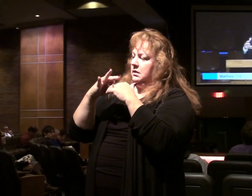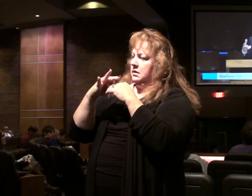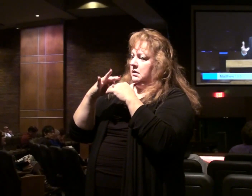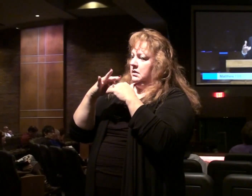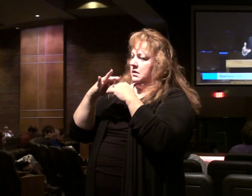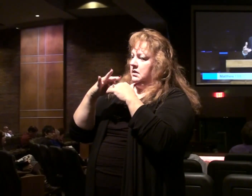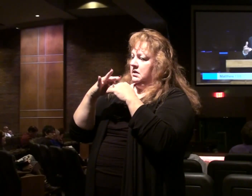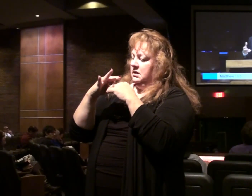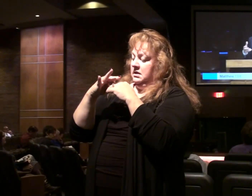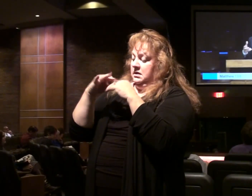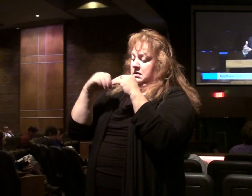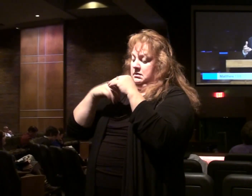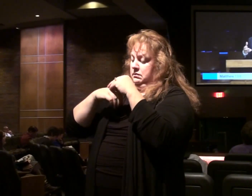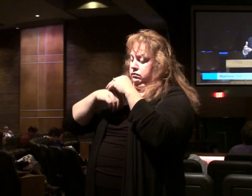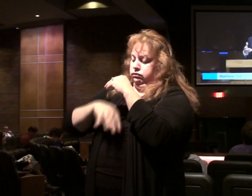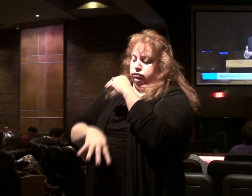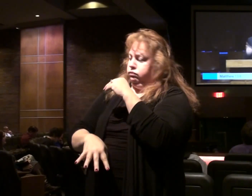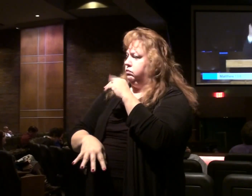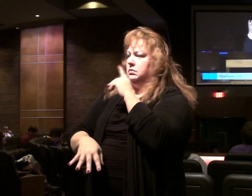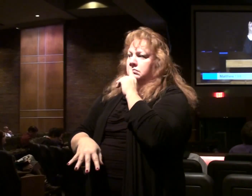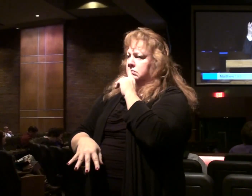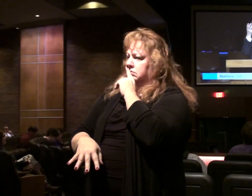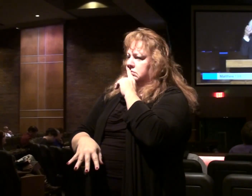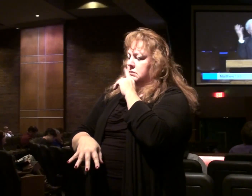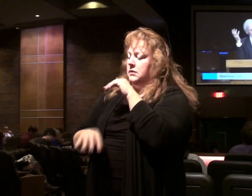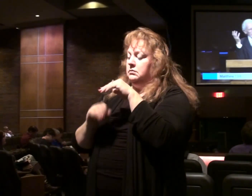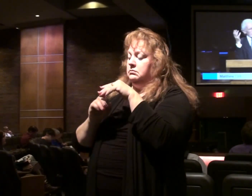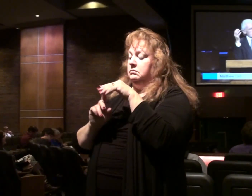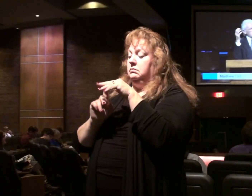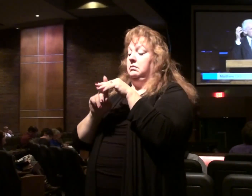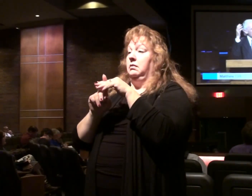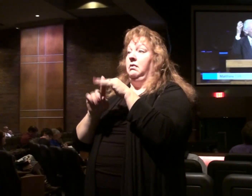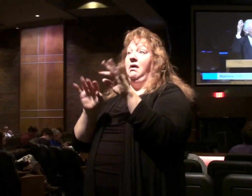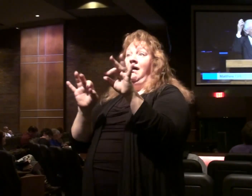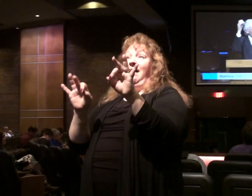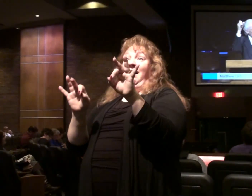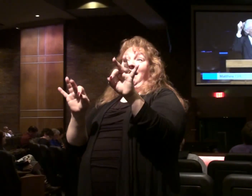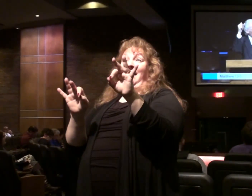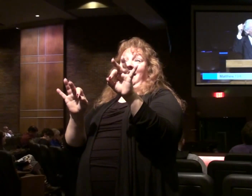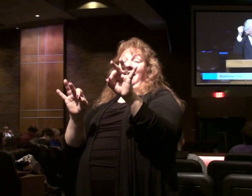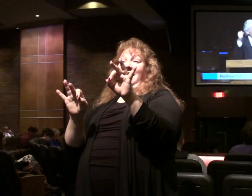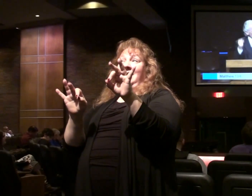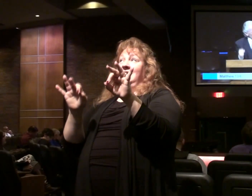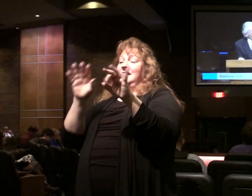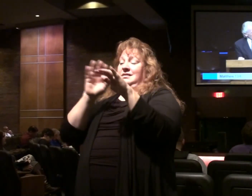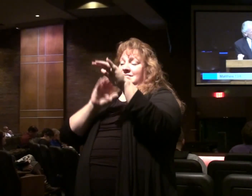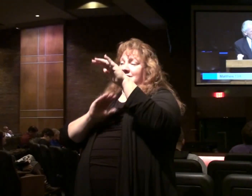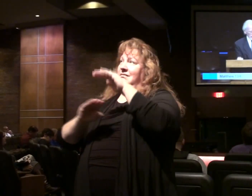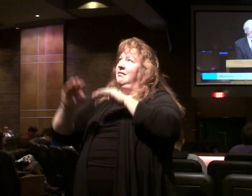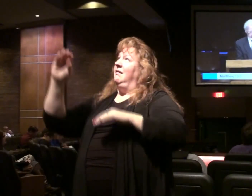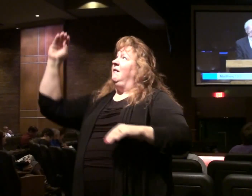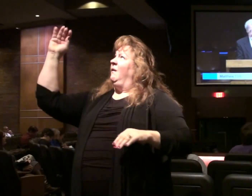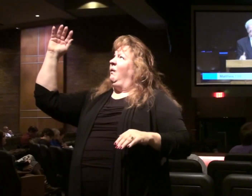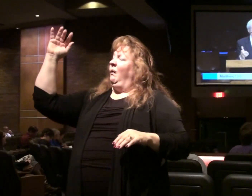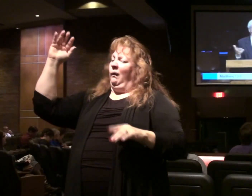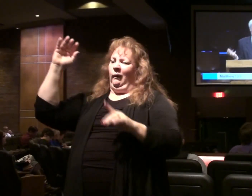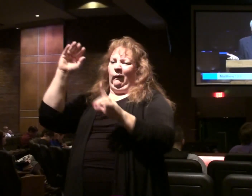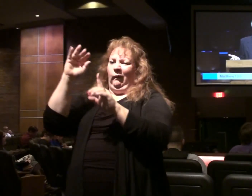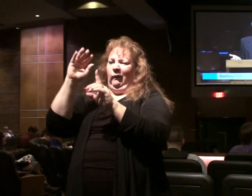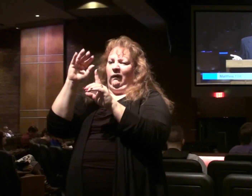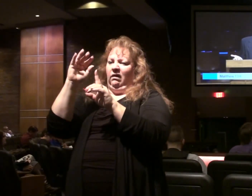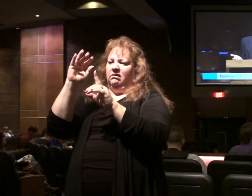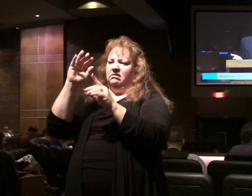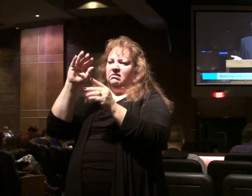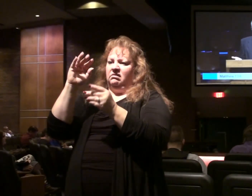There's no real depth to the roots. But it springs up, looks great. As soon as the scorching heat comes out there, that